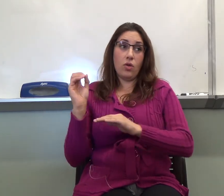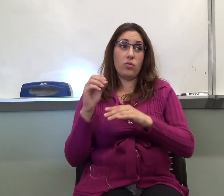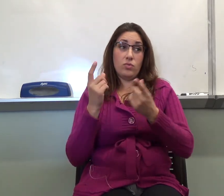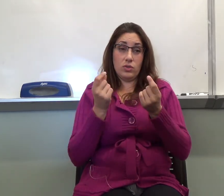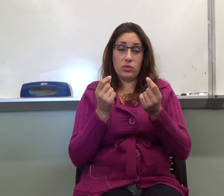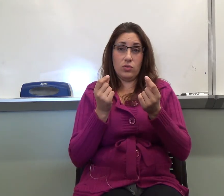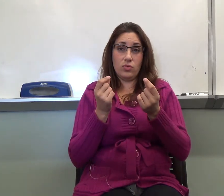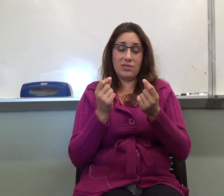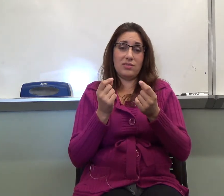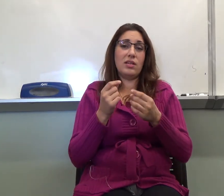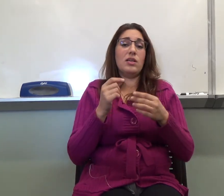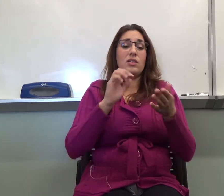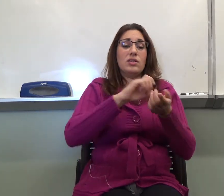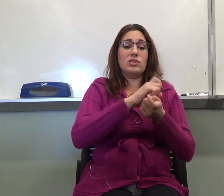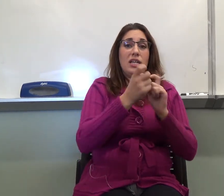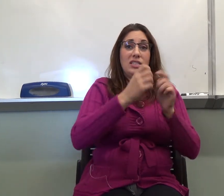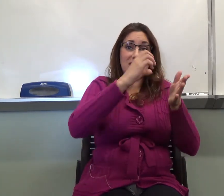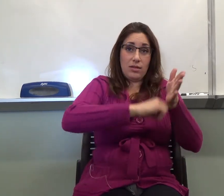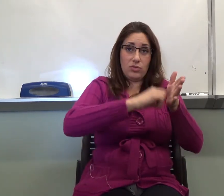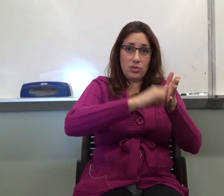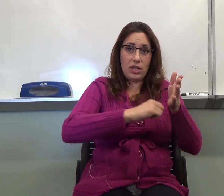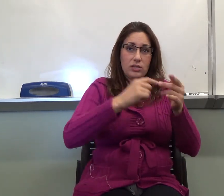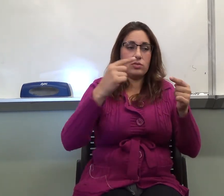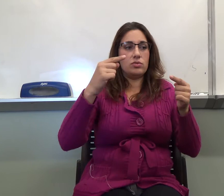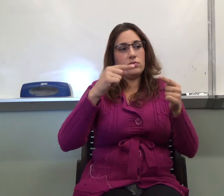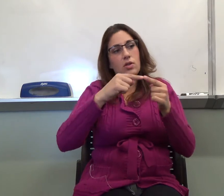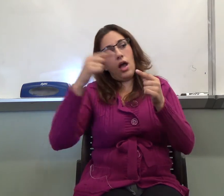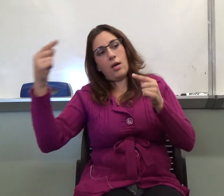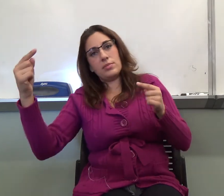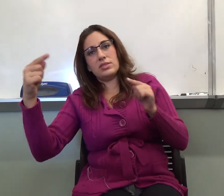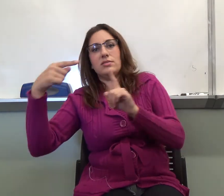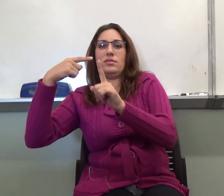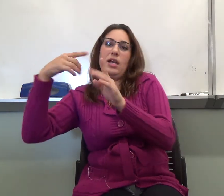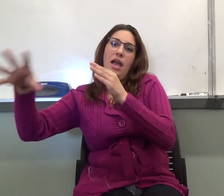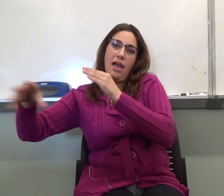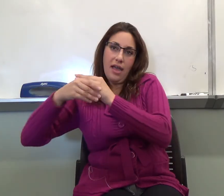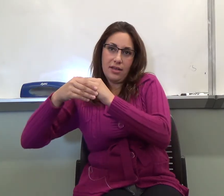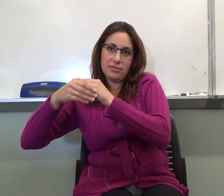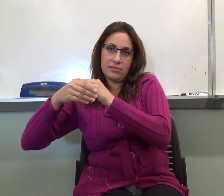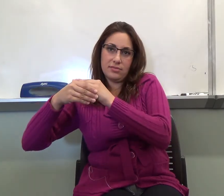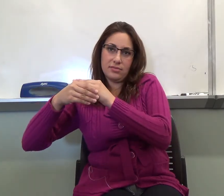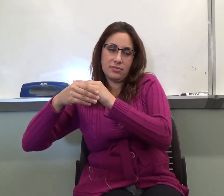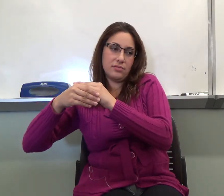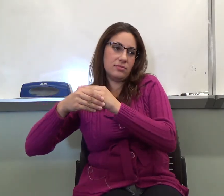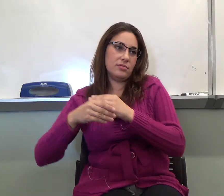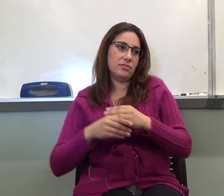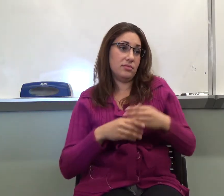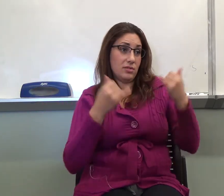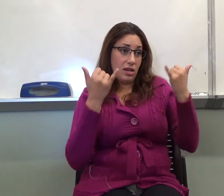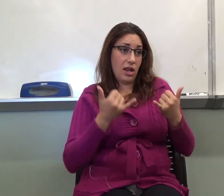opposite. And that's so you can see how the signs work. Now let's bring the minus 4